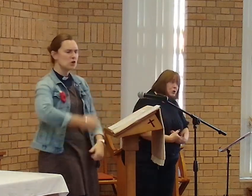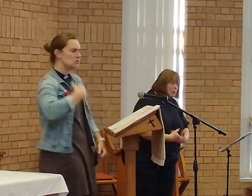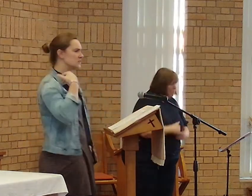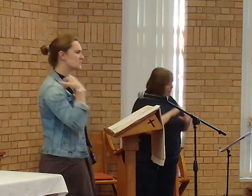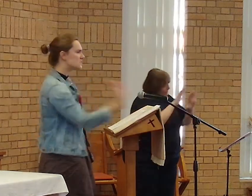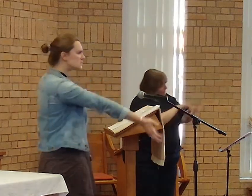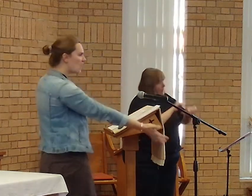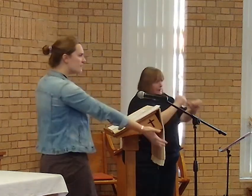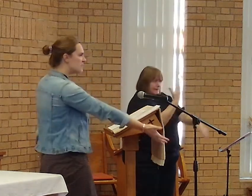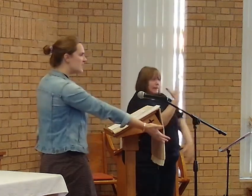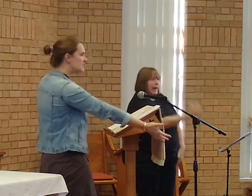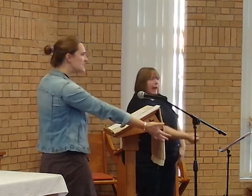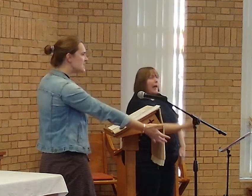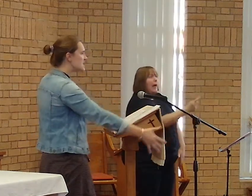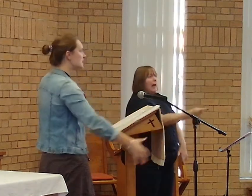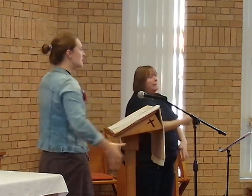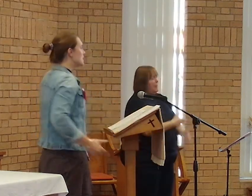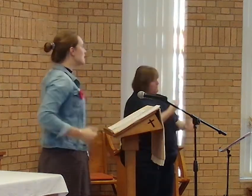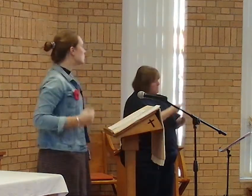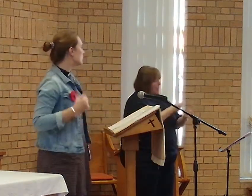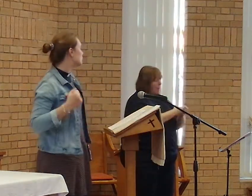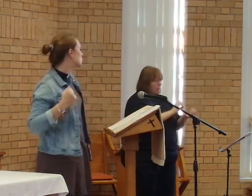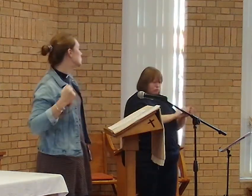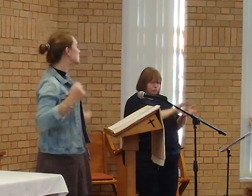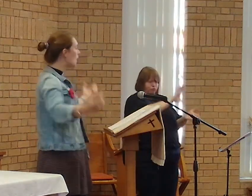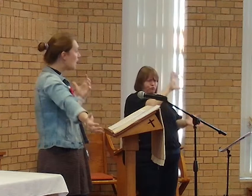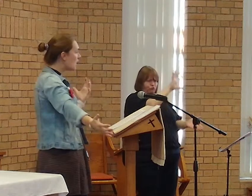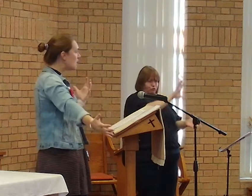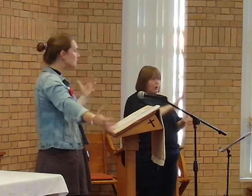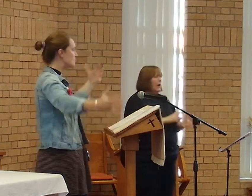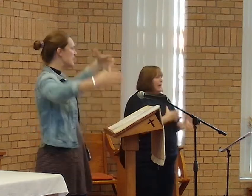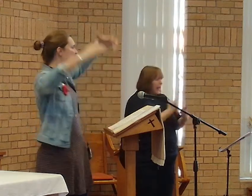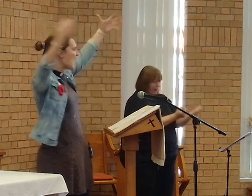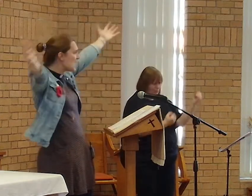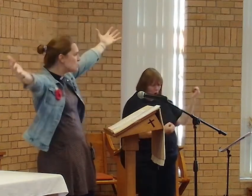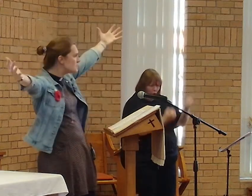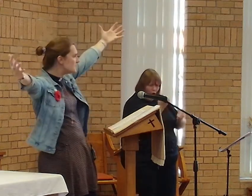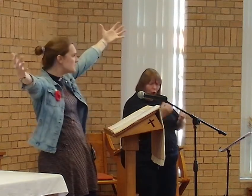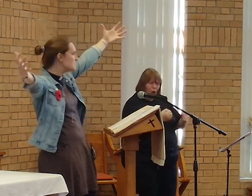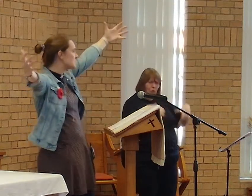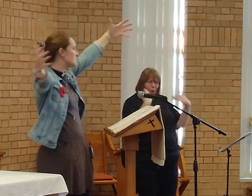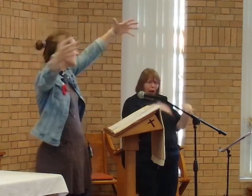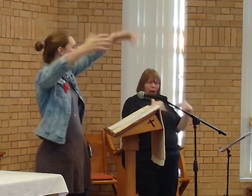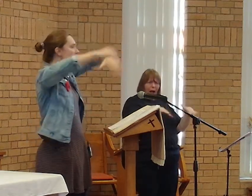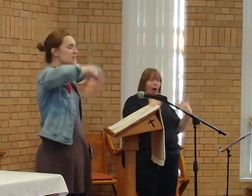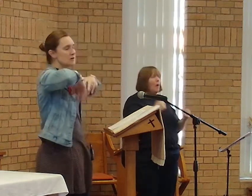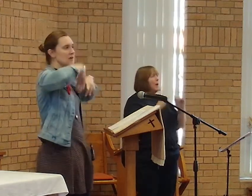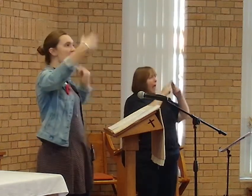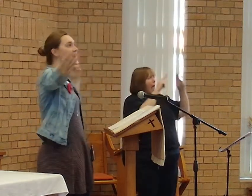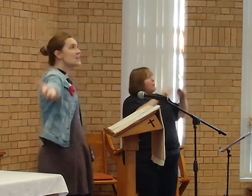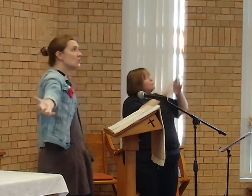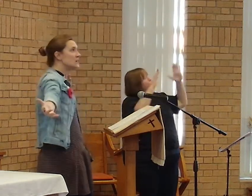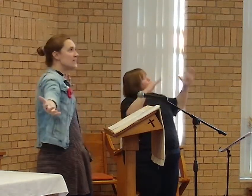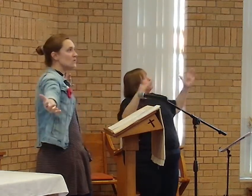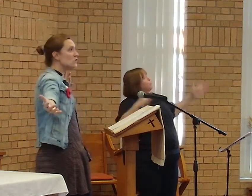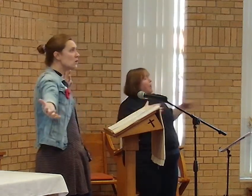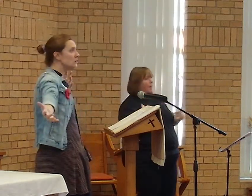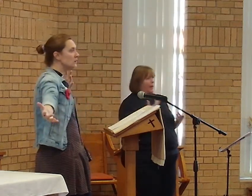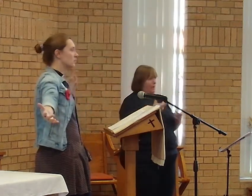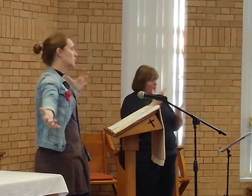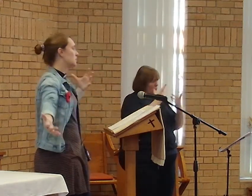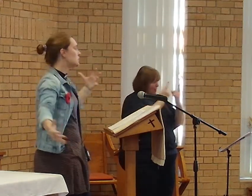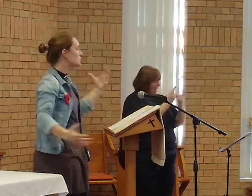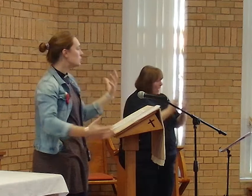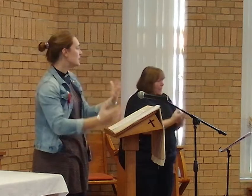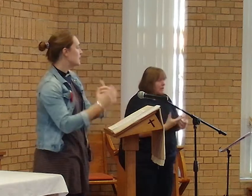want, they've got all the stuff that they need, they've got cool cars and big houses, and they can go on any holiday they